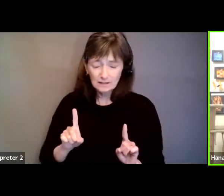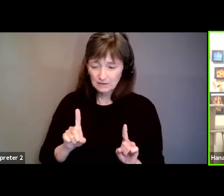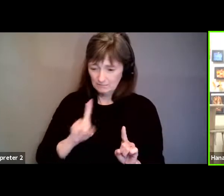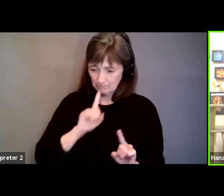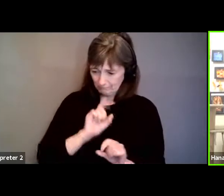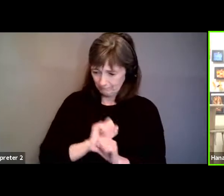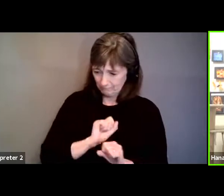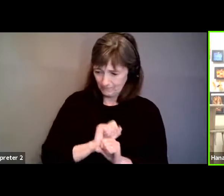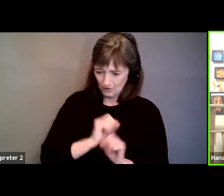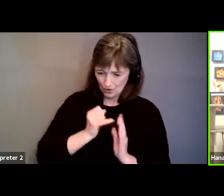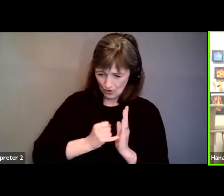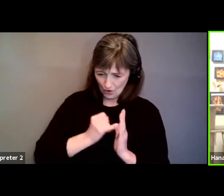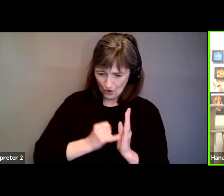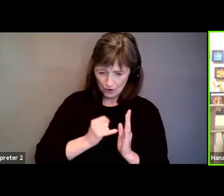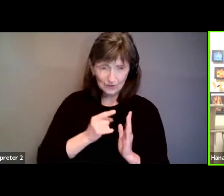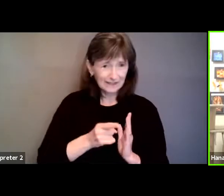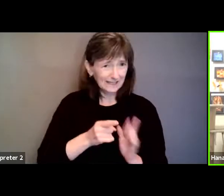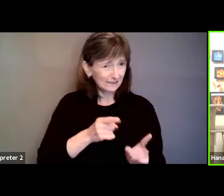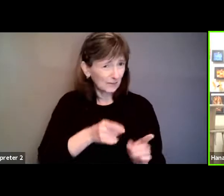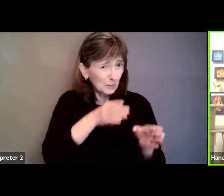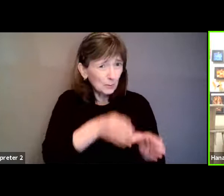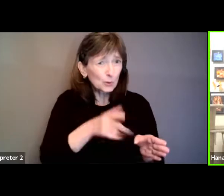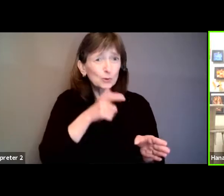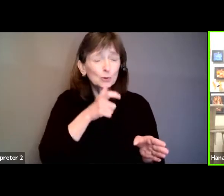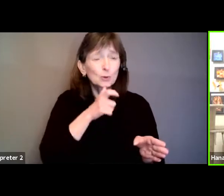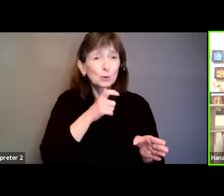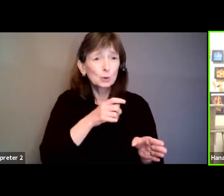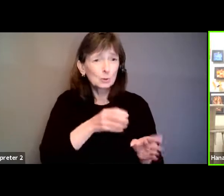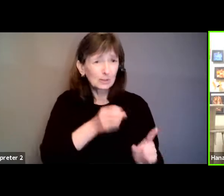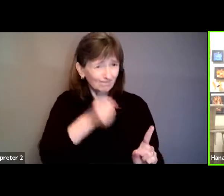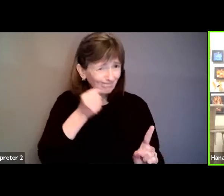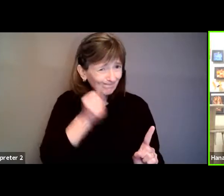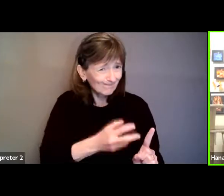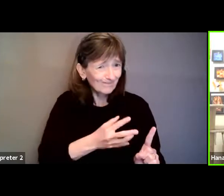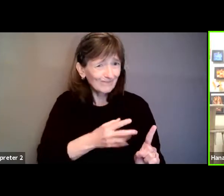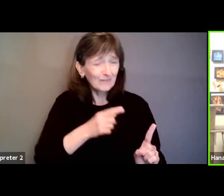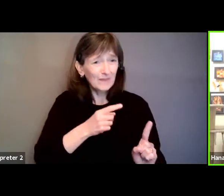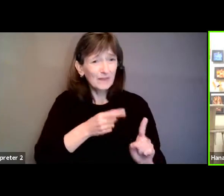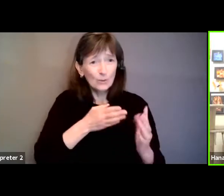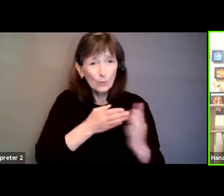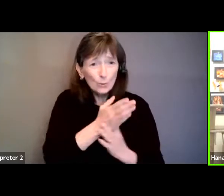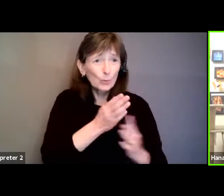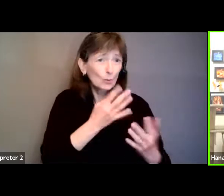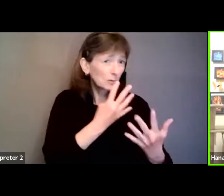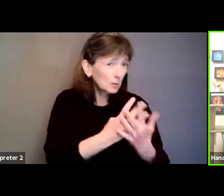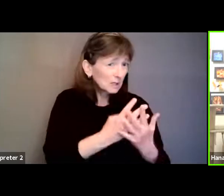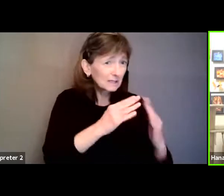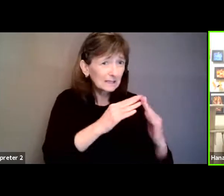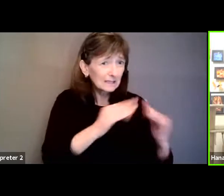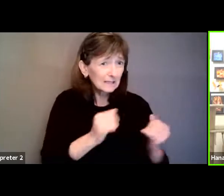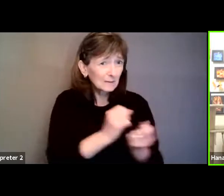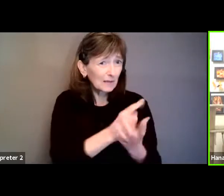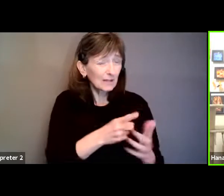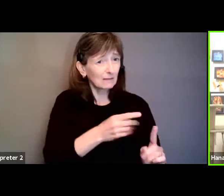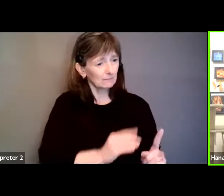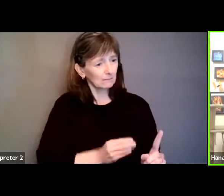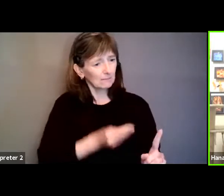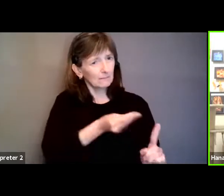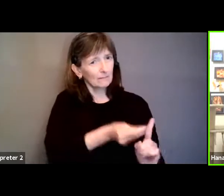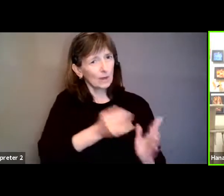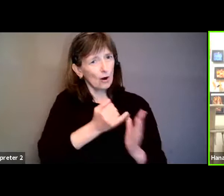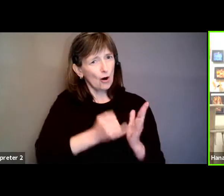who was being so terrorized and abused by the prison system a feeling of hope and